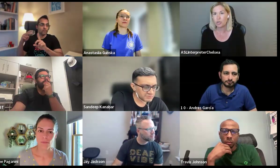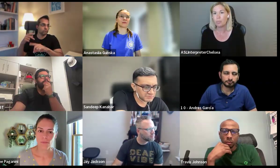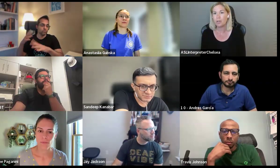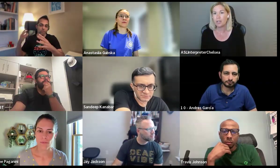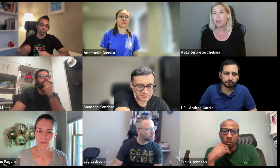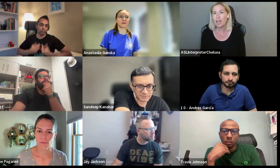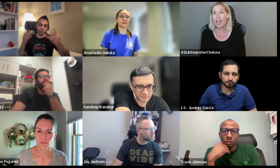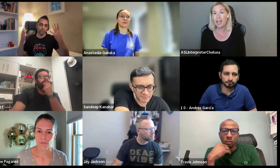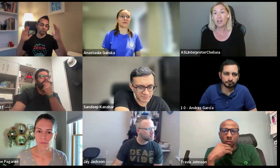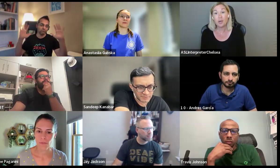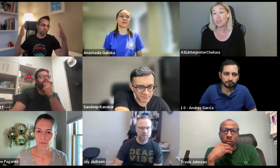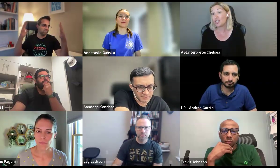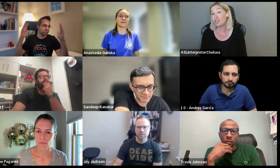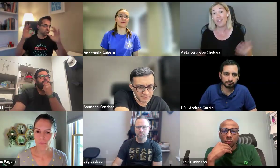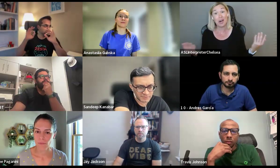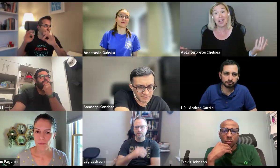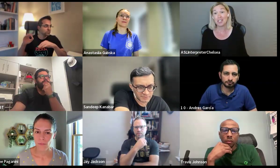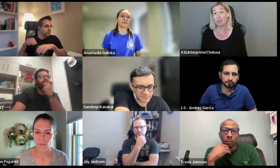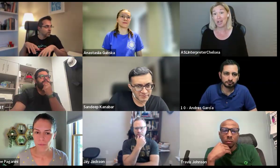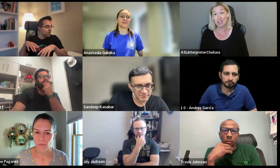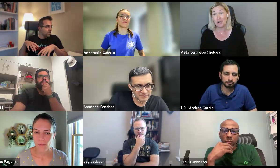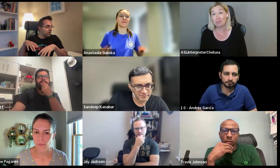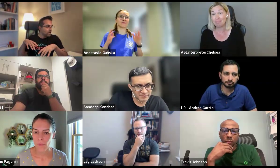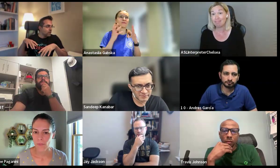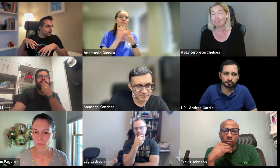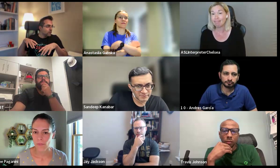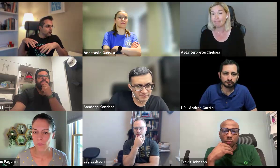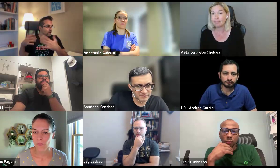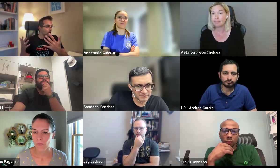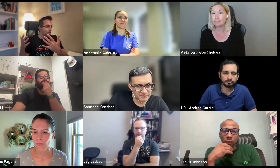YouTube. And it was just very inspirational.